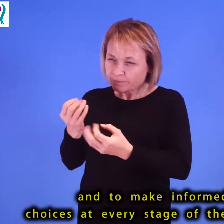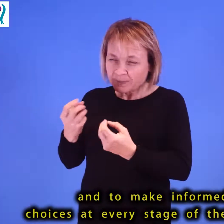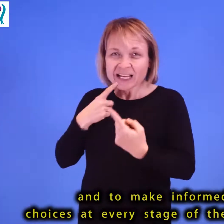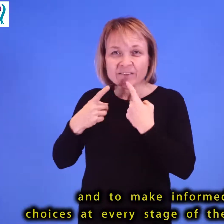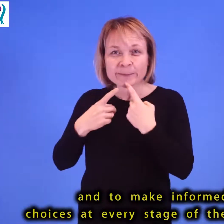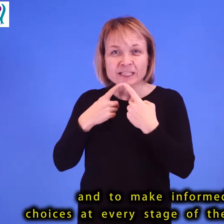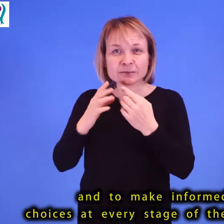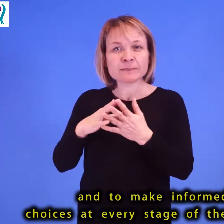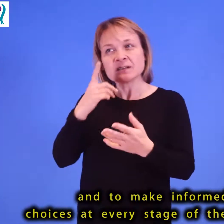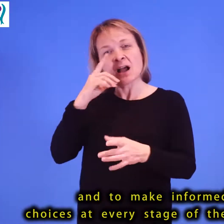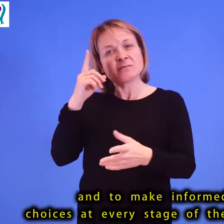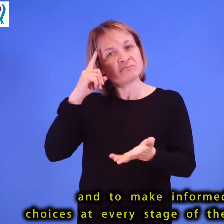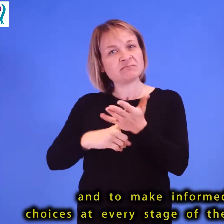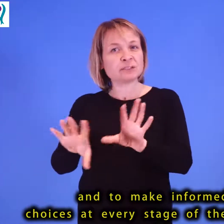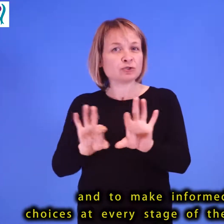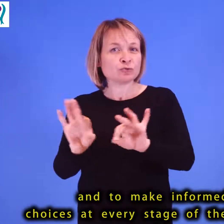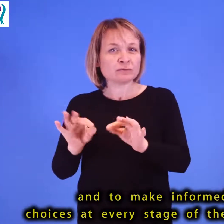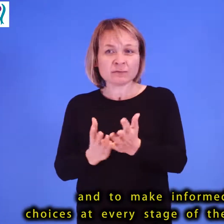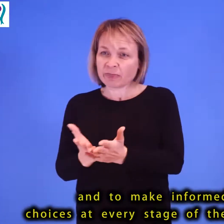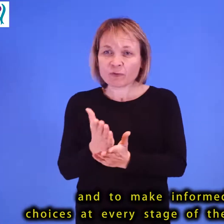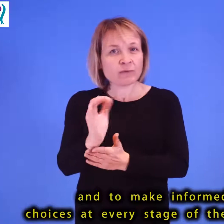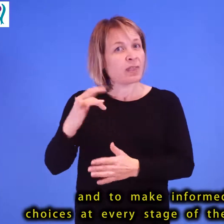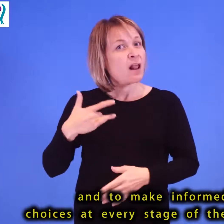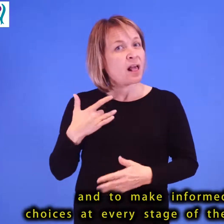make informed choices at every stage of their lives.